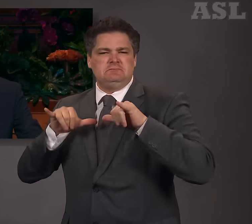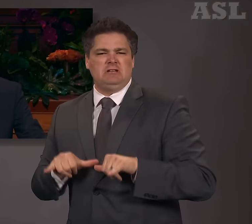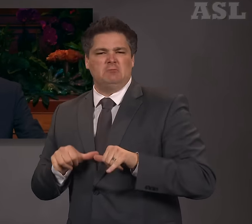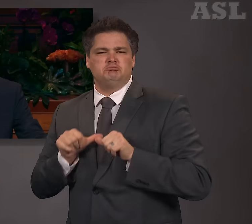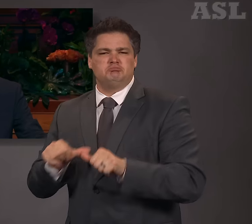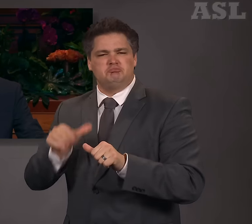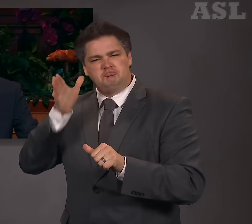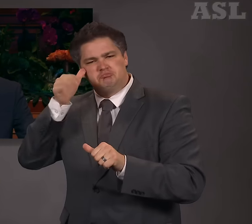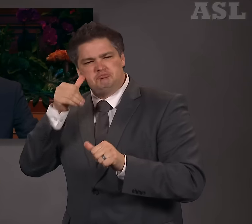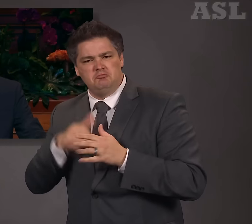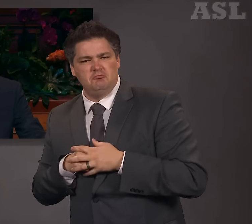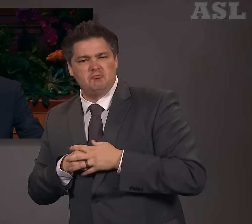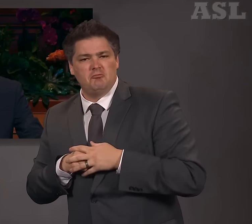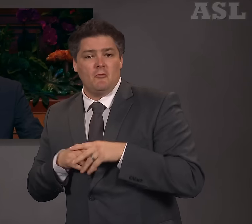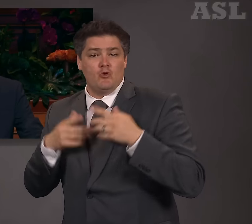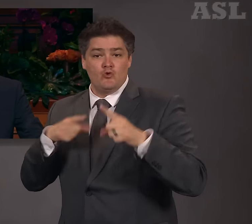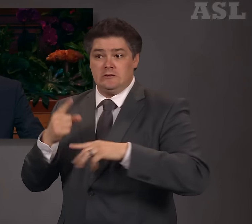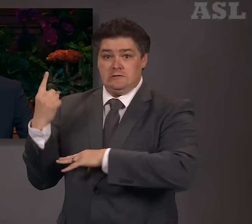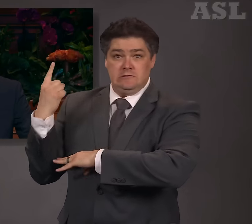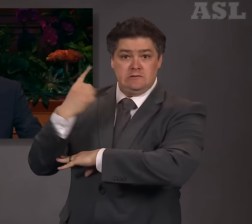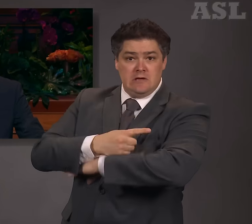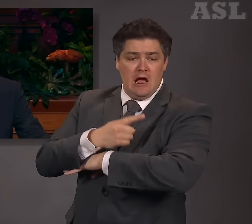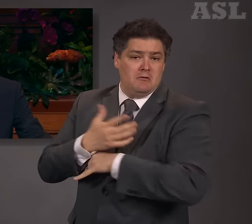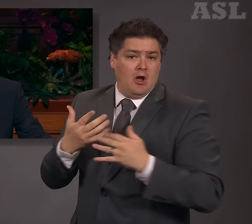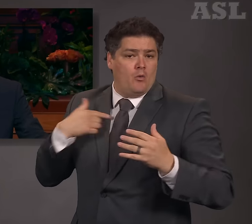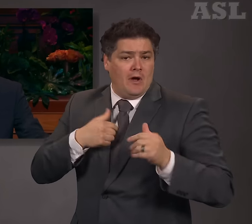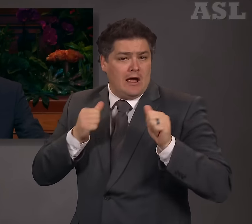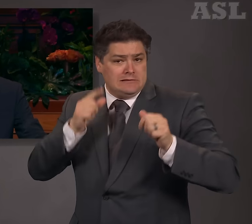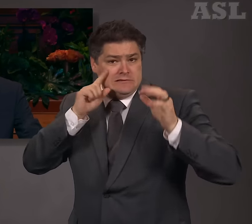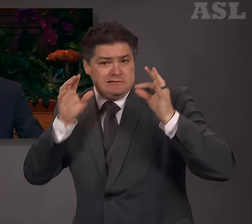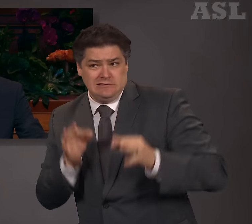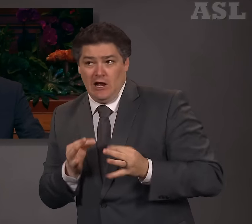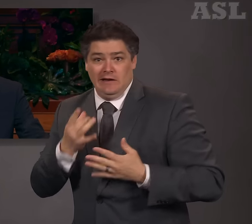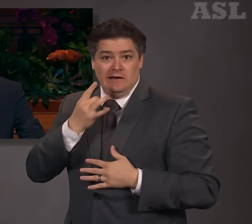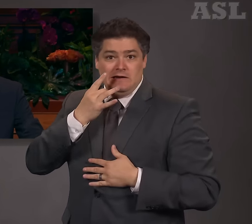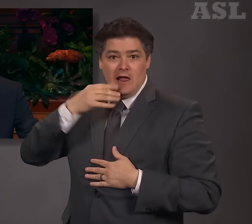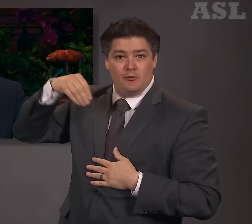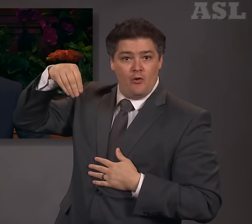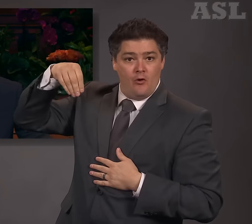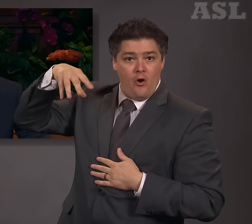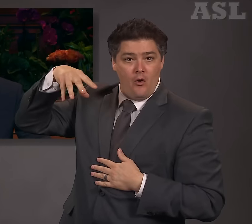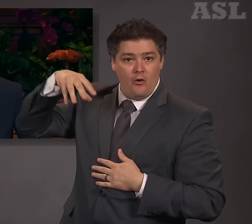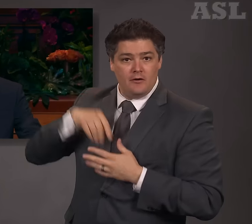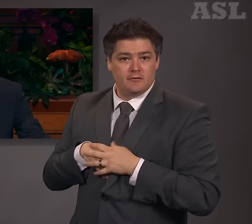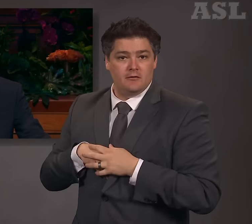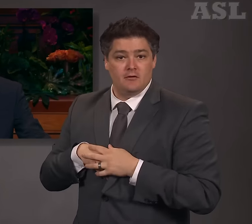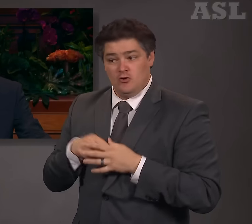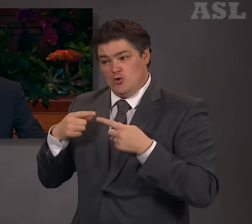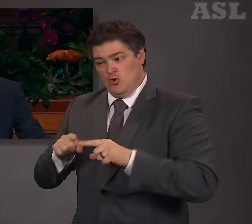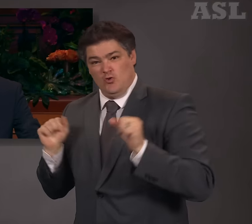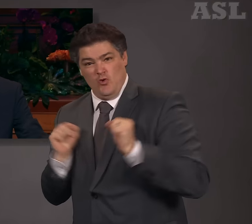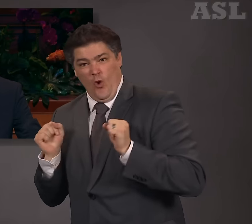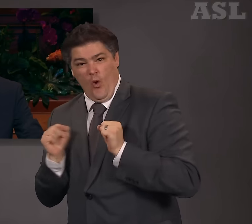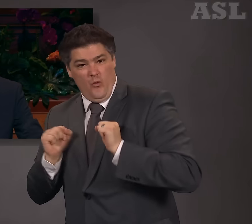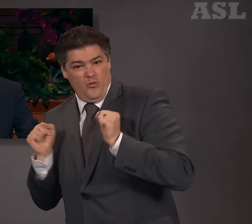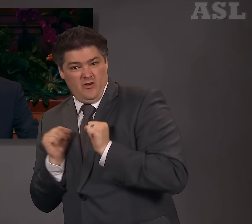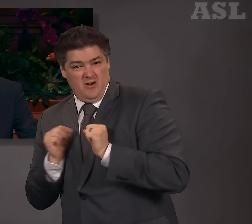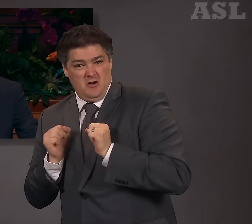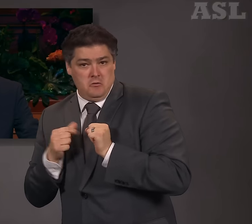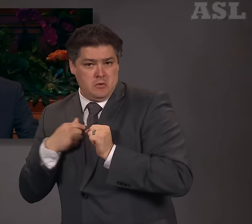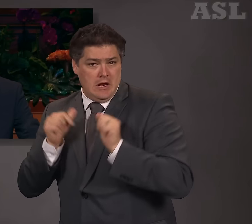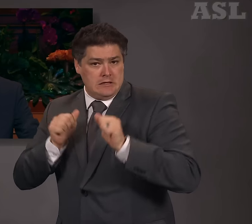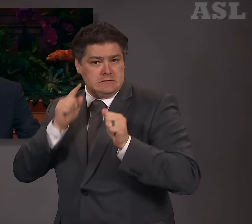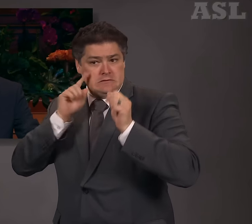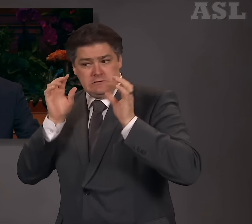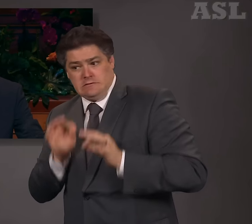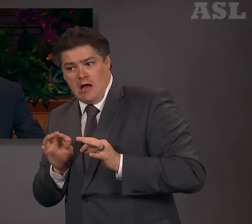change anything. In the darkness of night, we can turn on our lights. In the cold of winter, we should choose to